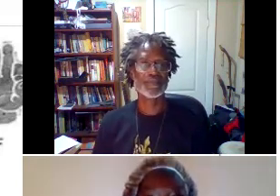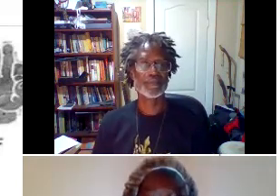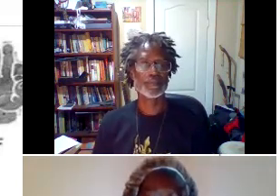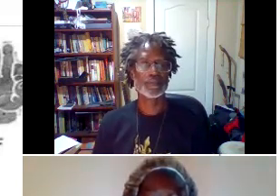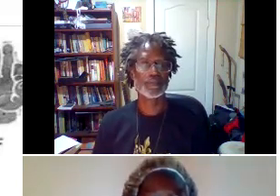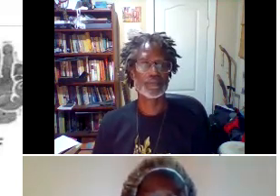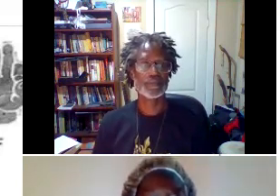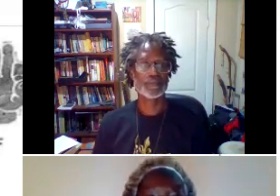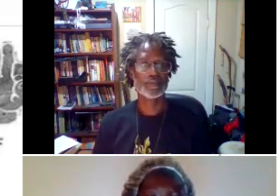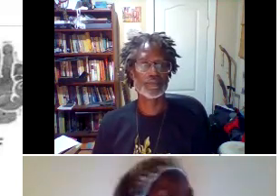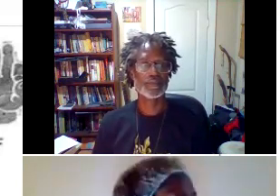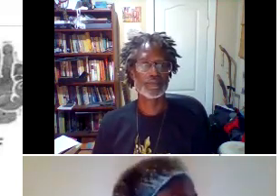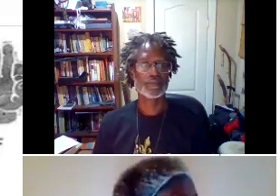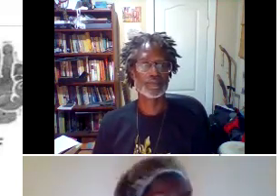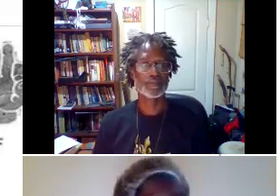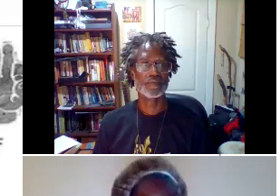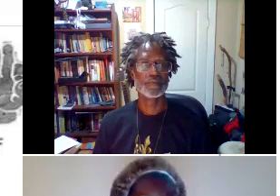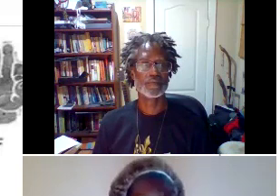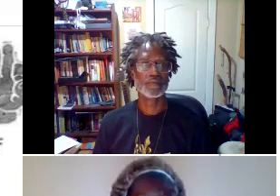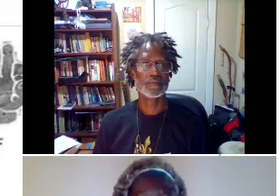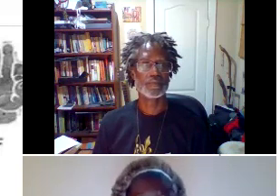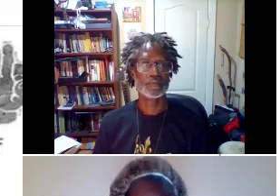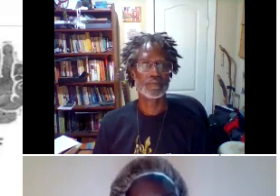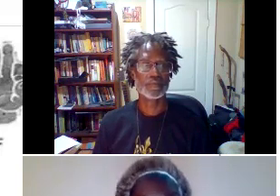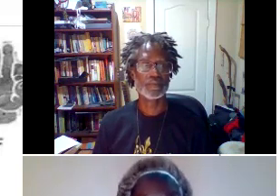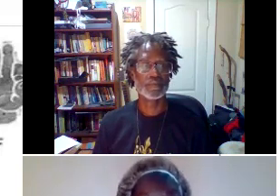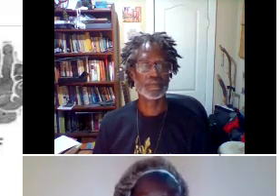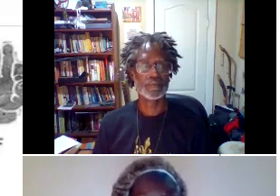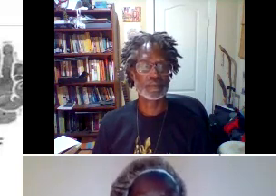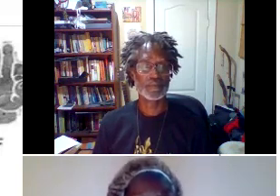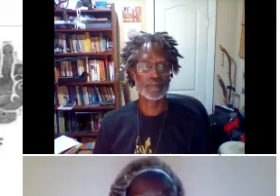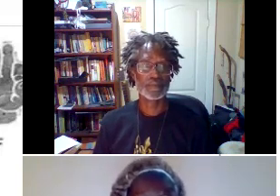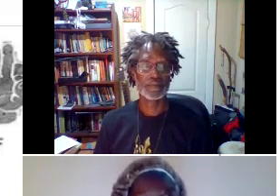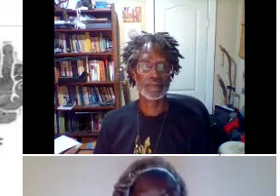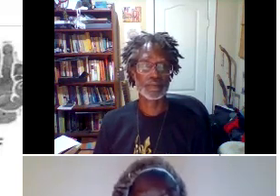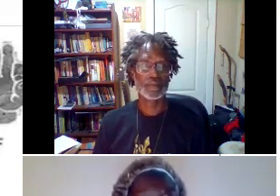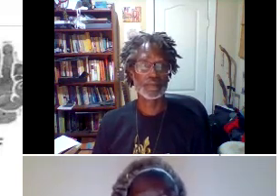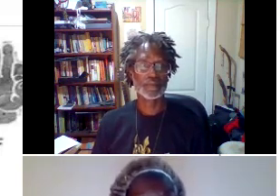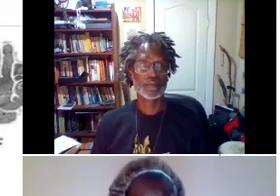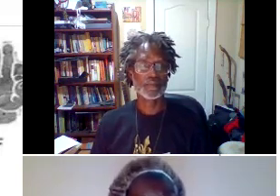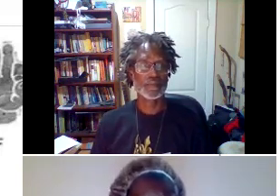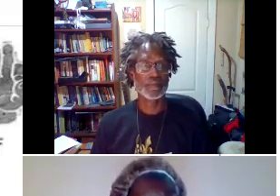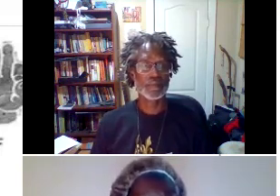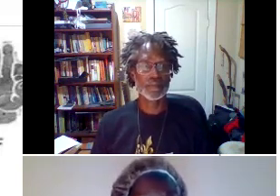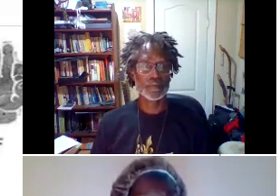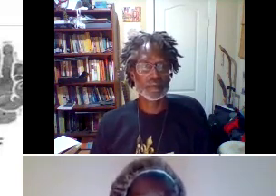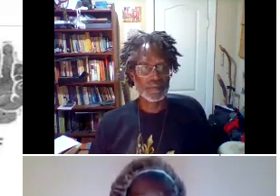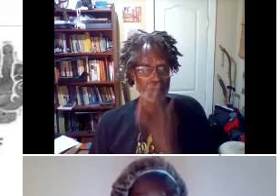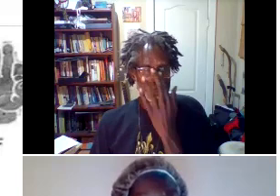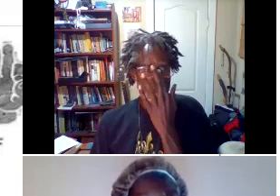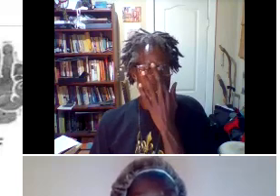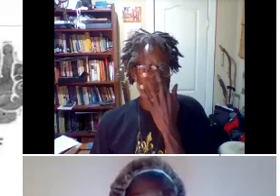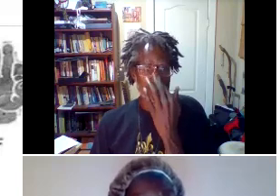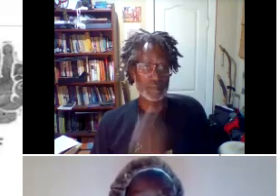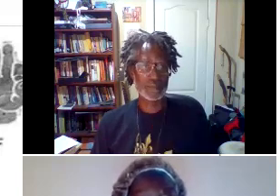Your dominant hand is what you would use. So in sign language, well, in